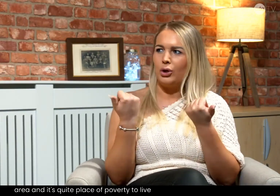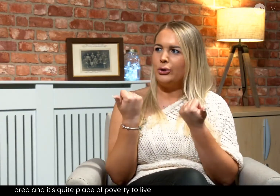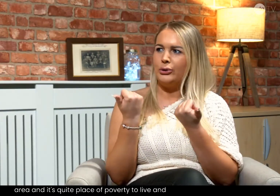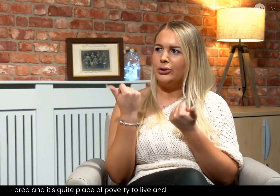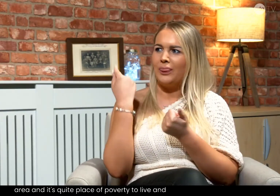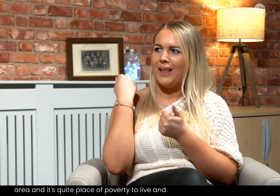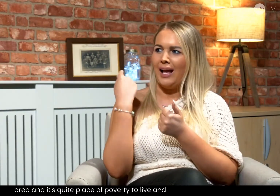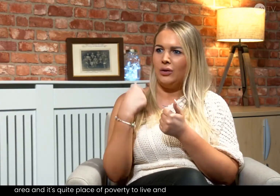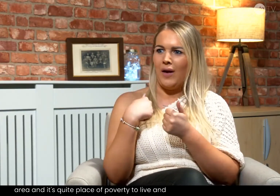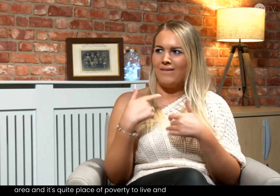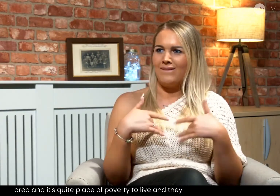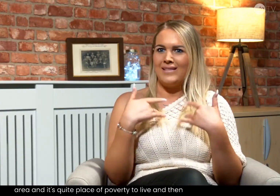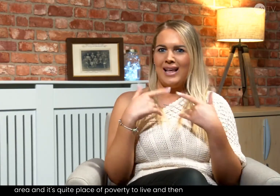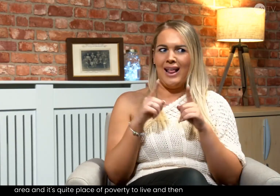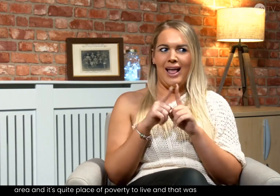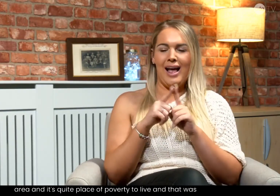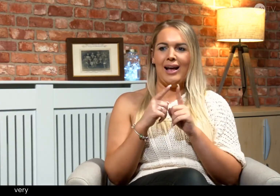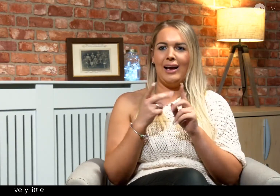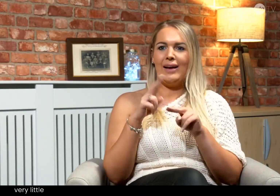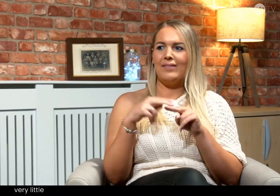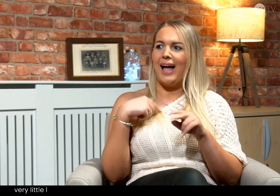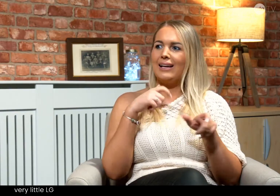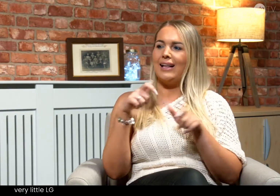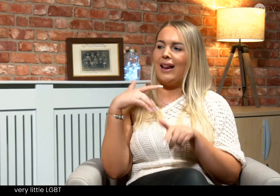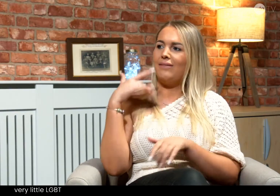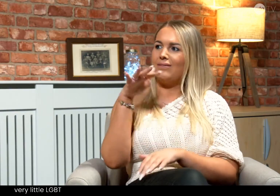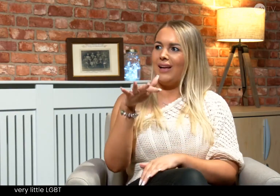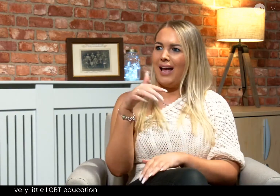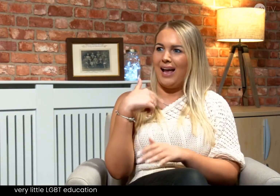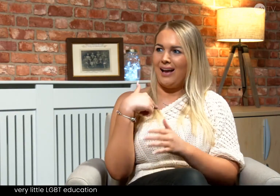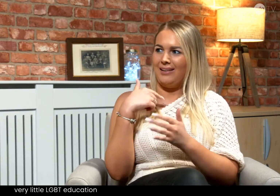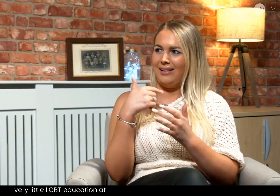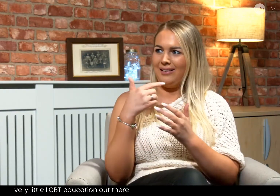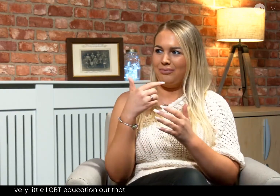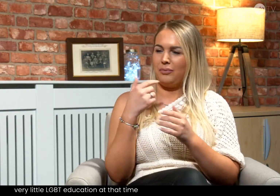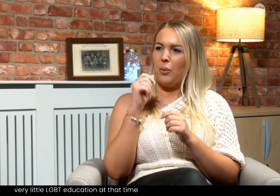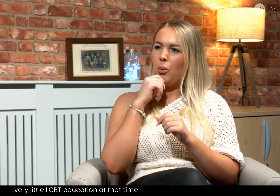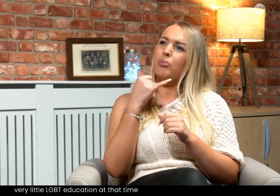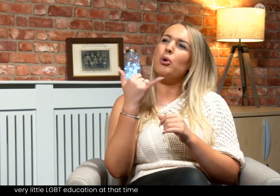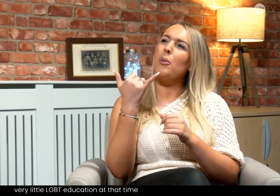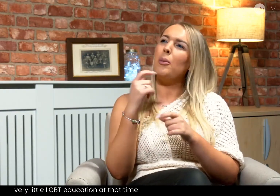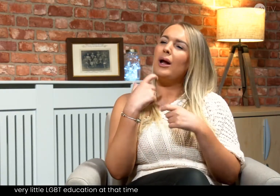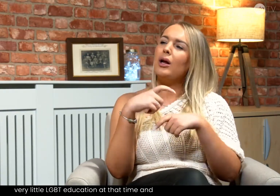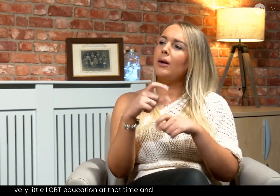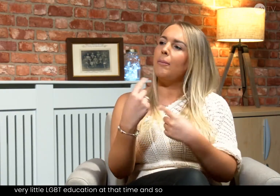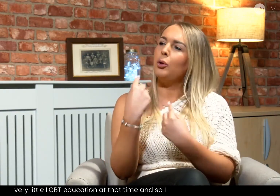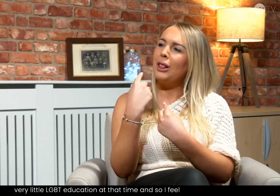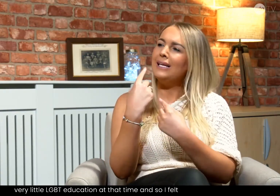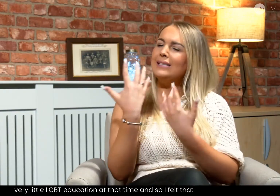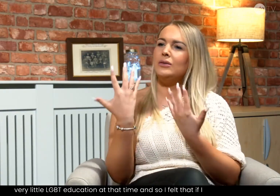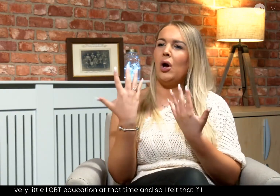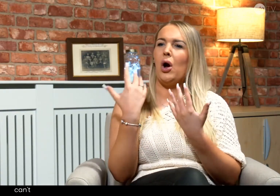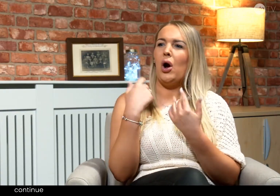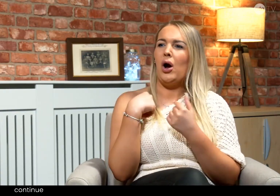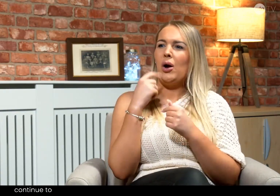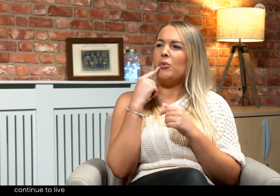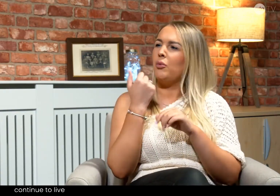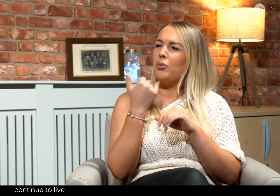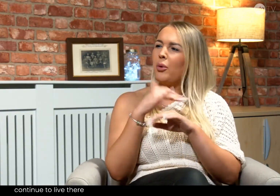was very little LGBT education at that time. And so I felt that if I continued to live there, I would probably